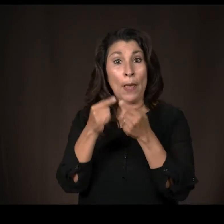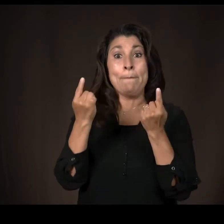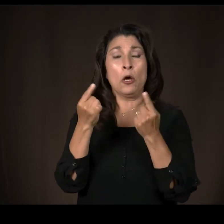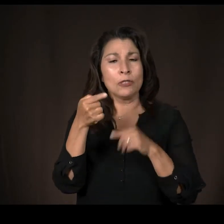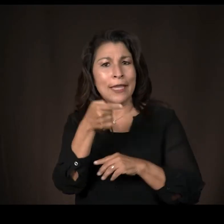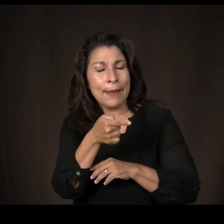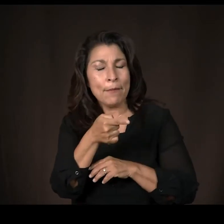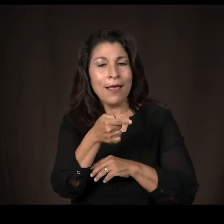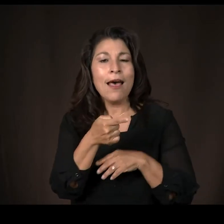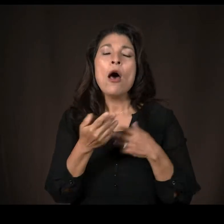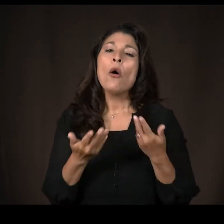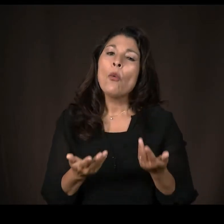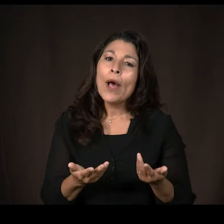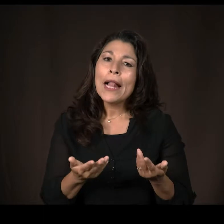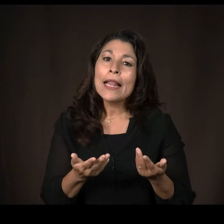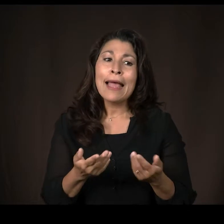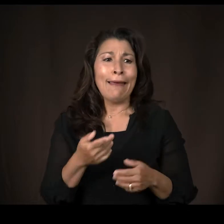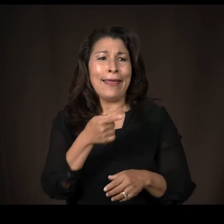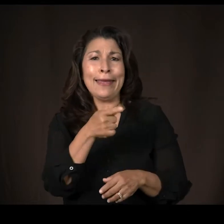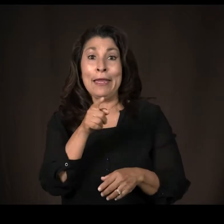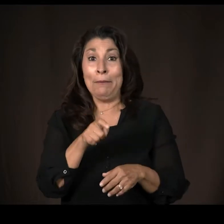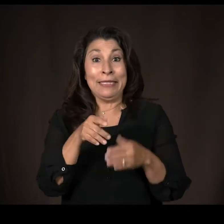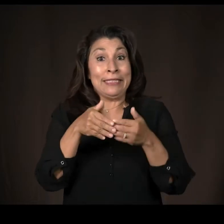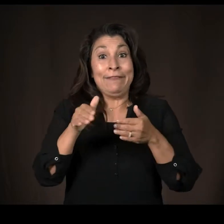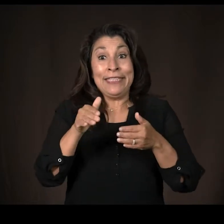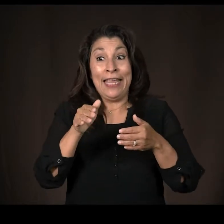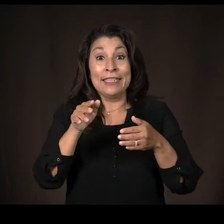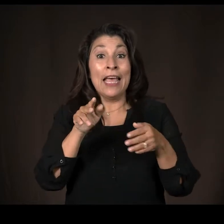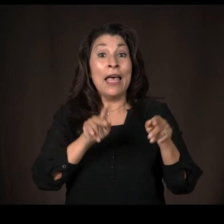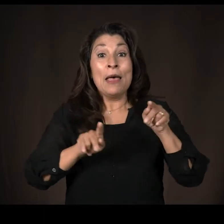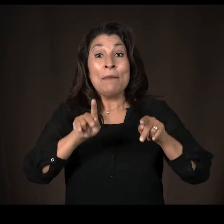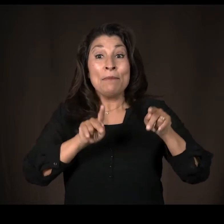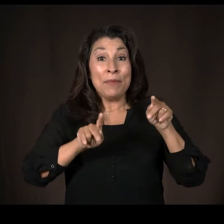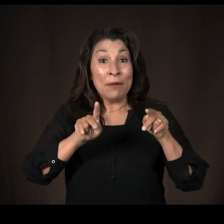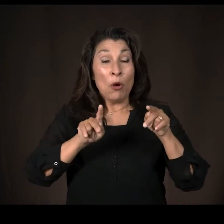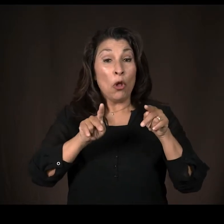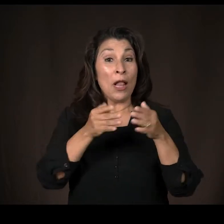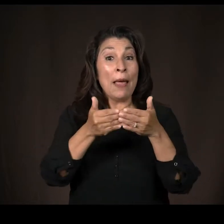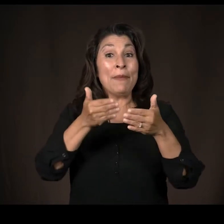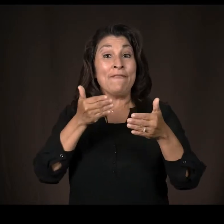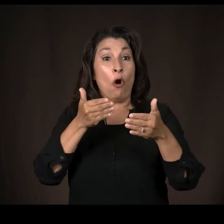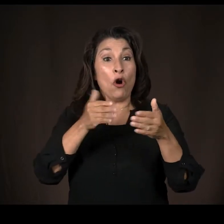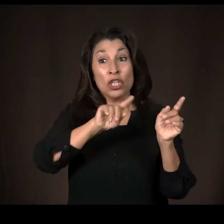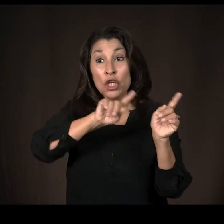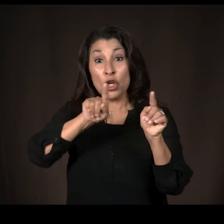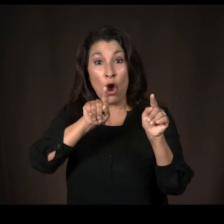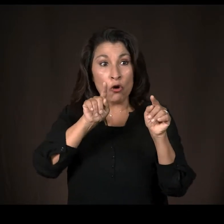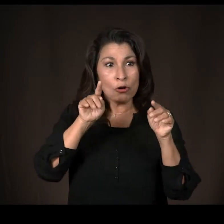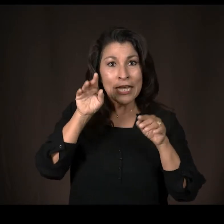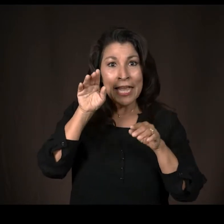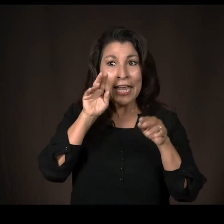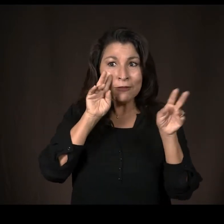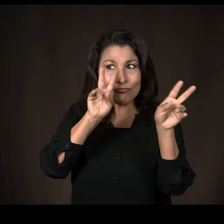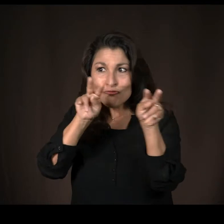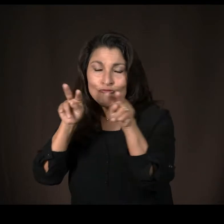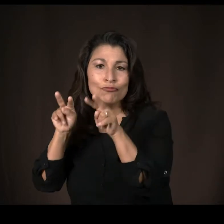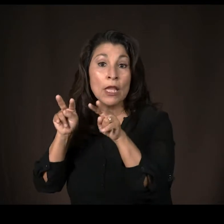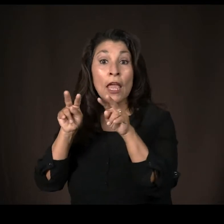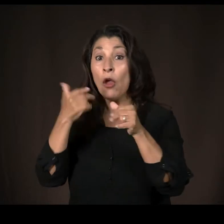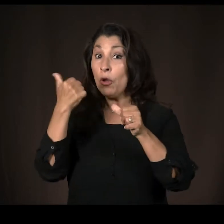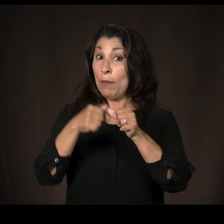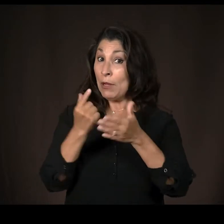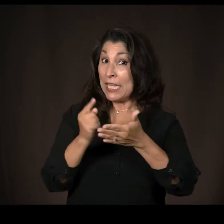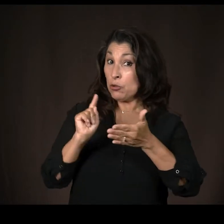him? Well, he must have sent scouts ahead in advance to uncover any opposition. Remember last week we talked about doing